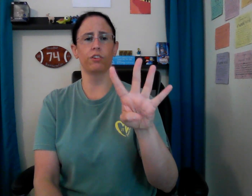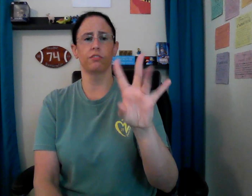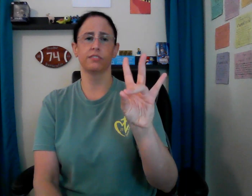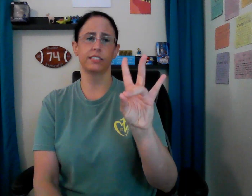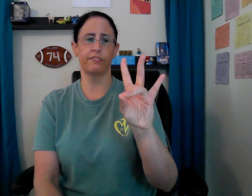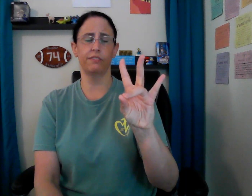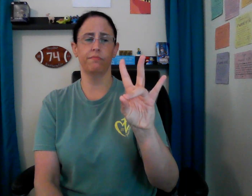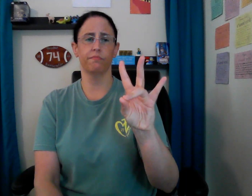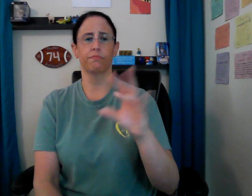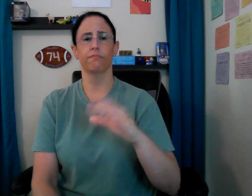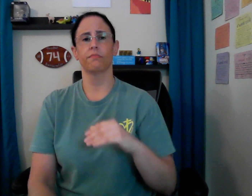47.